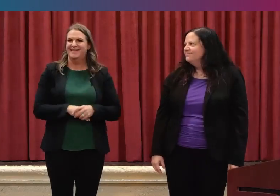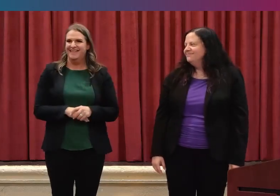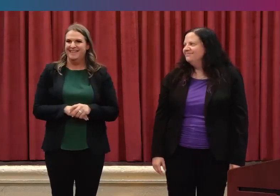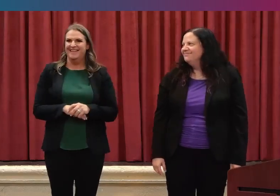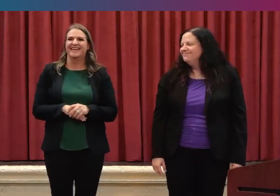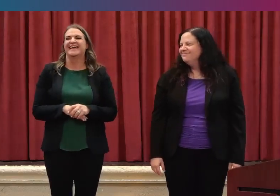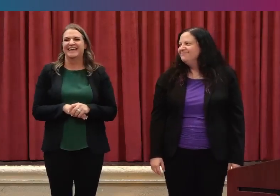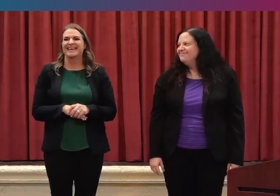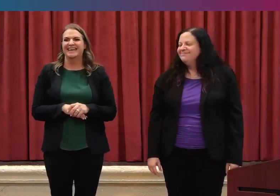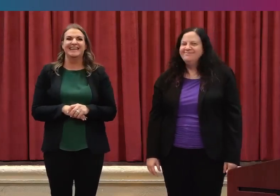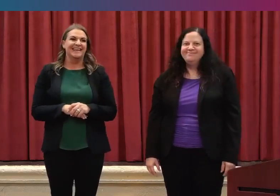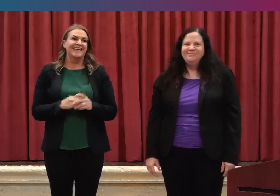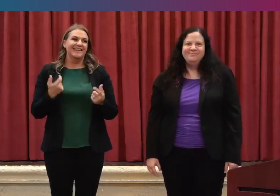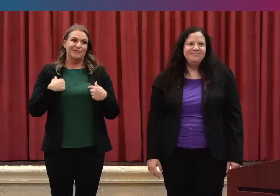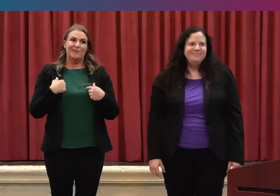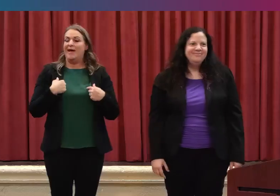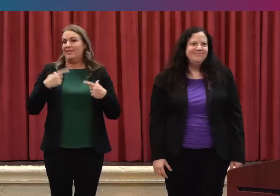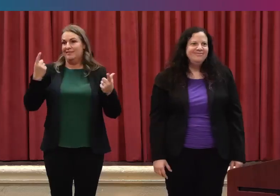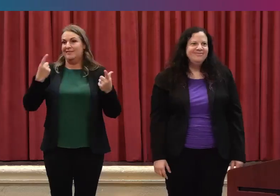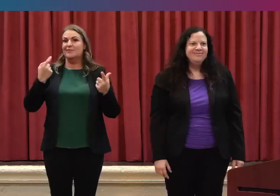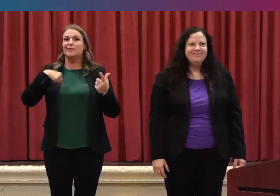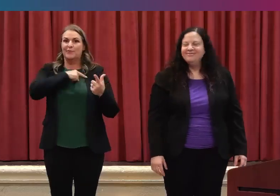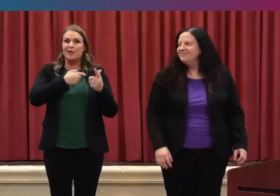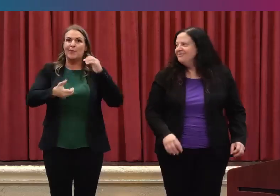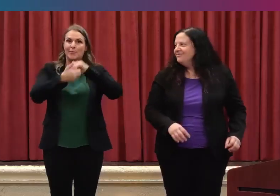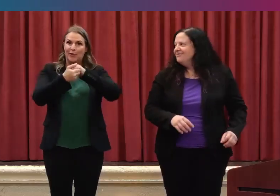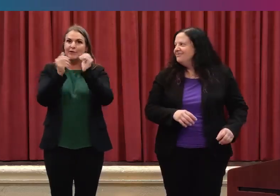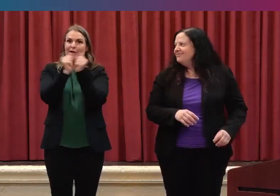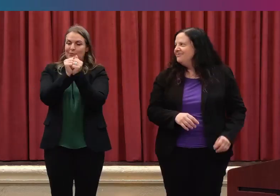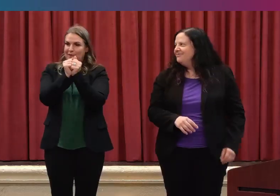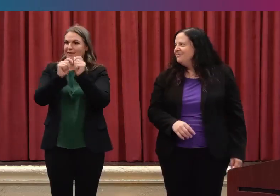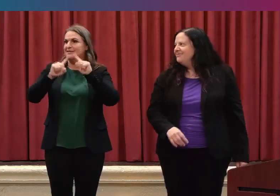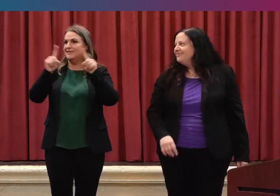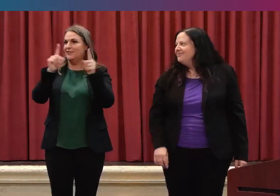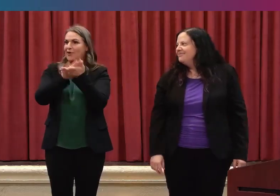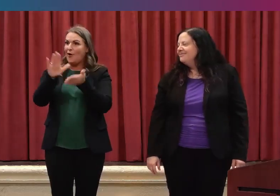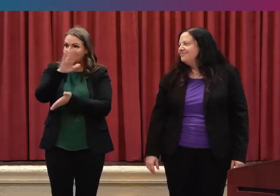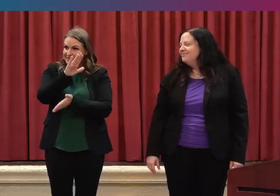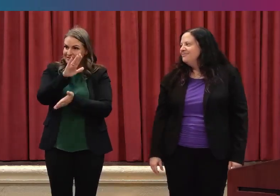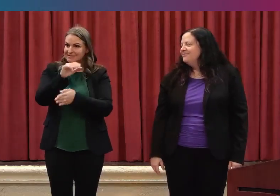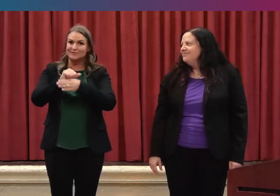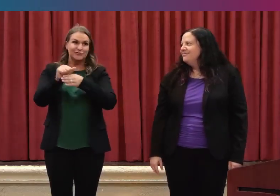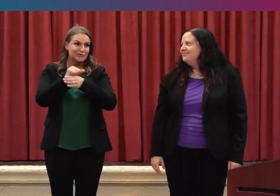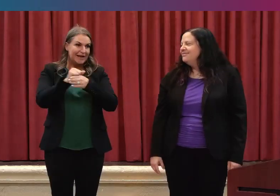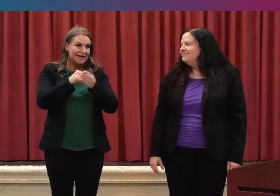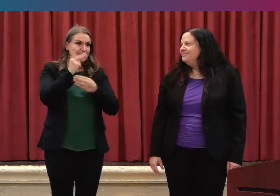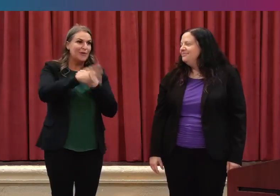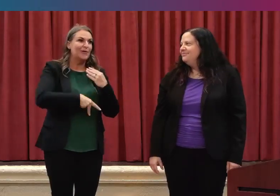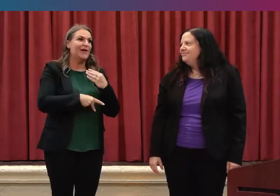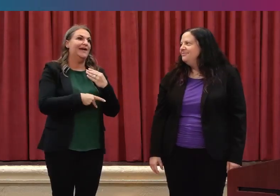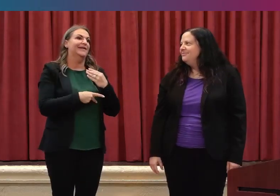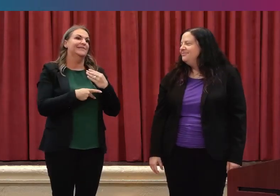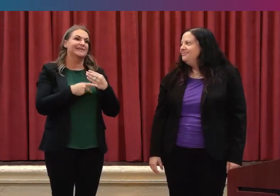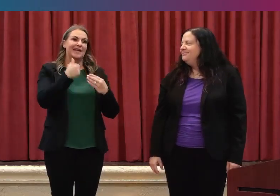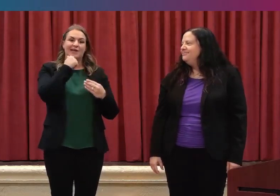1 million interpreters. So we're partnering with a lot of different colleges, a lot of different